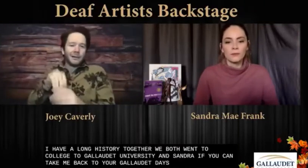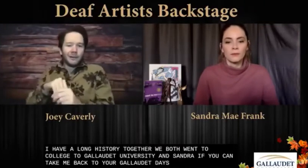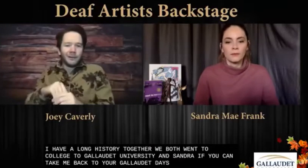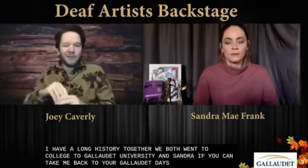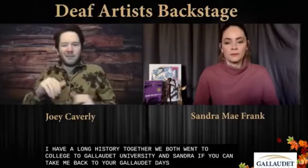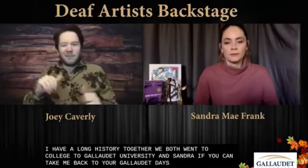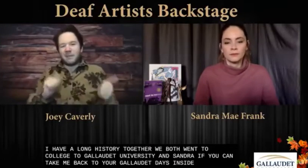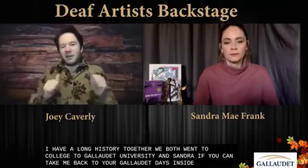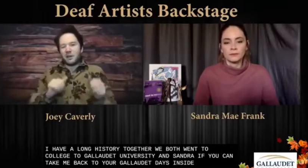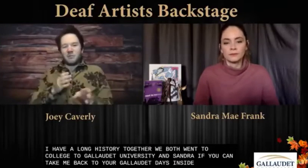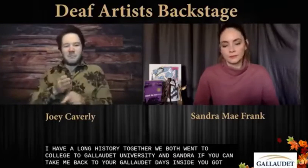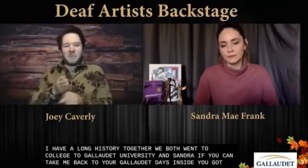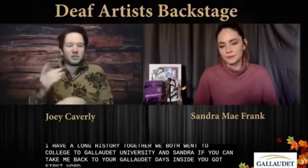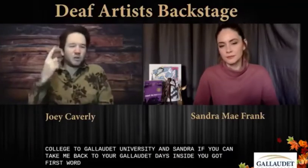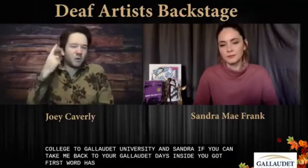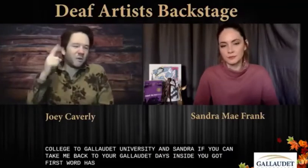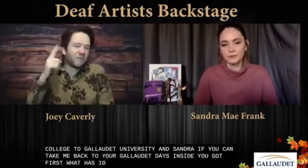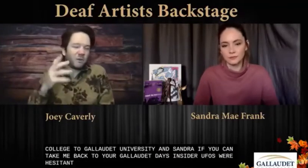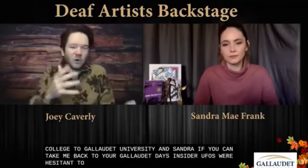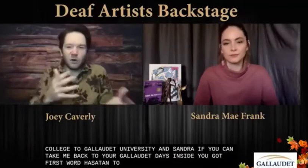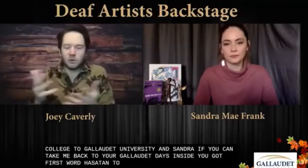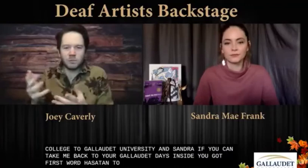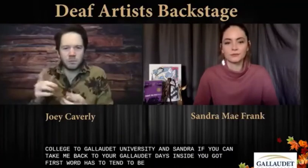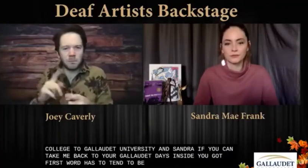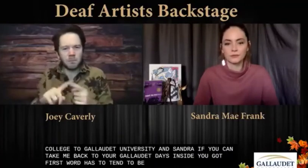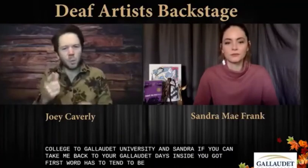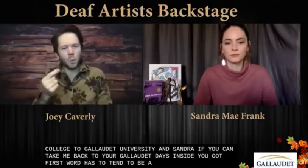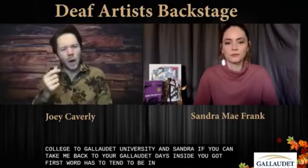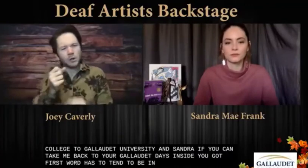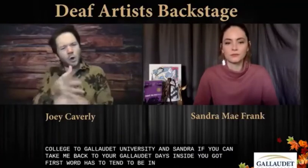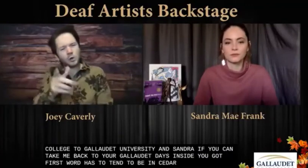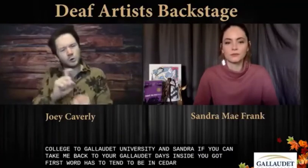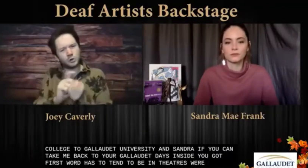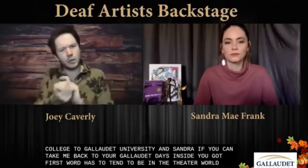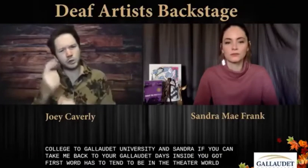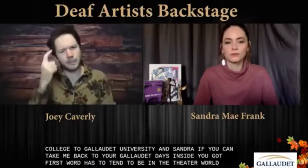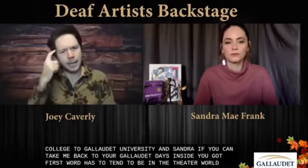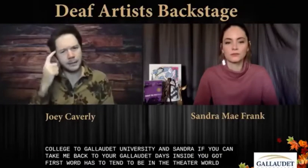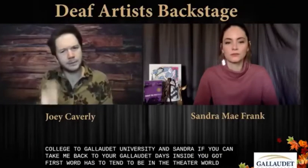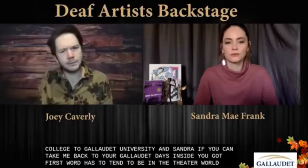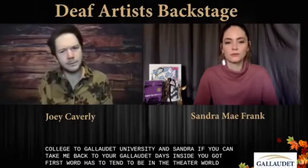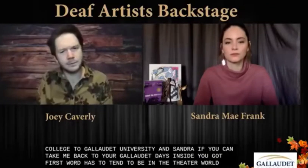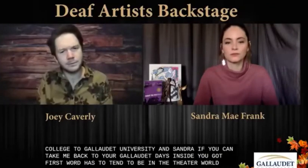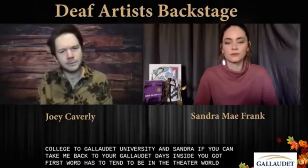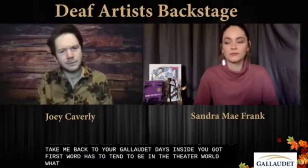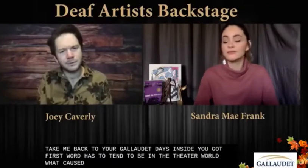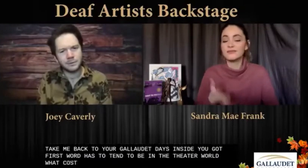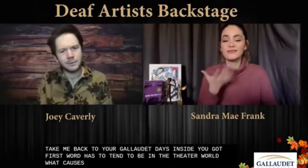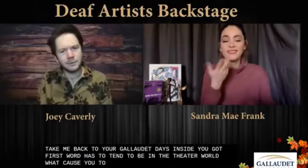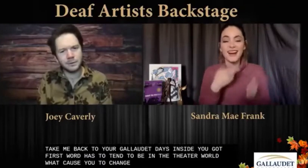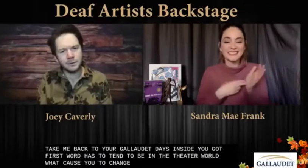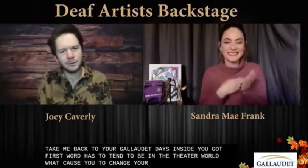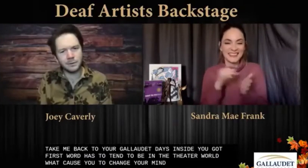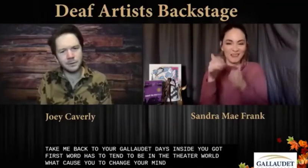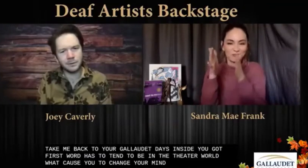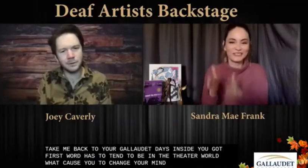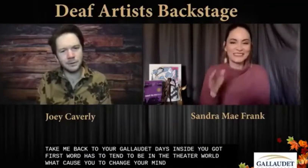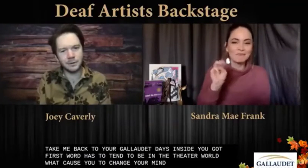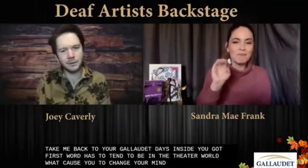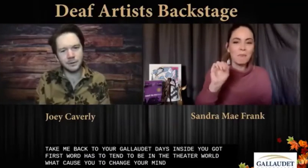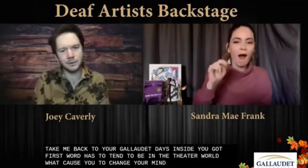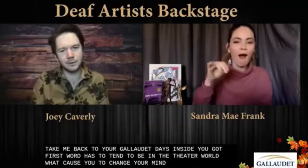seems like you at first were hesitant to be in the theater world what caused you to change your mind